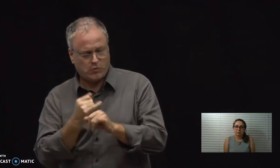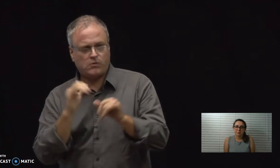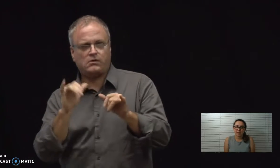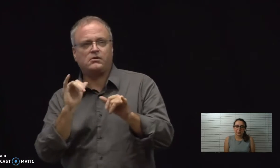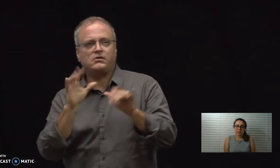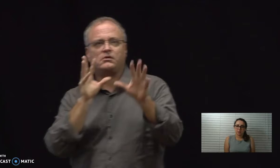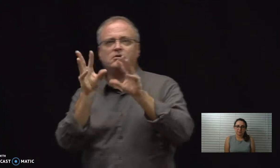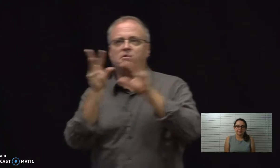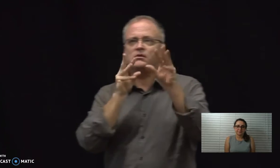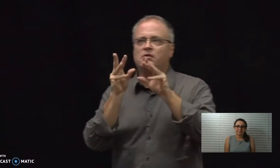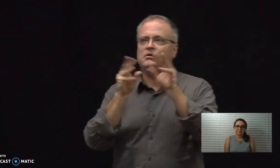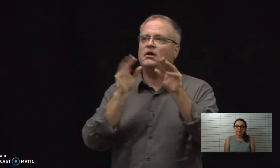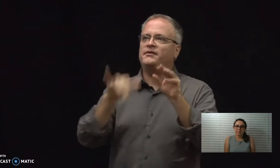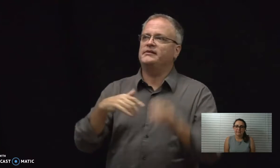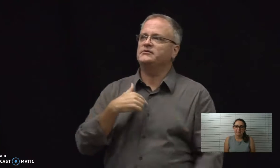And that's when I became a human.